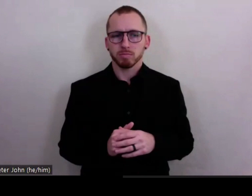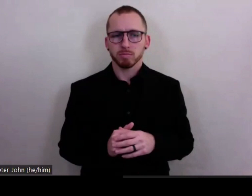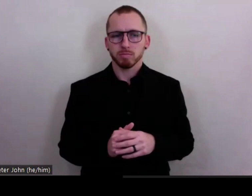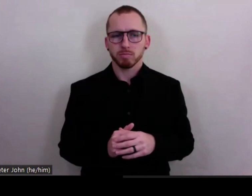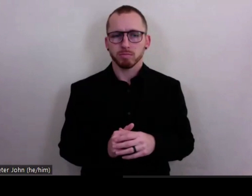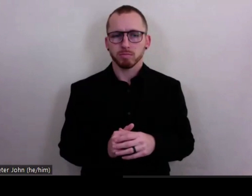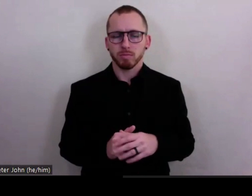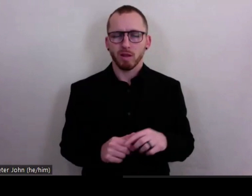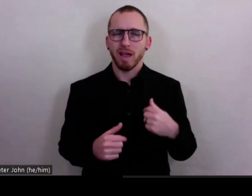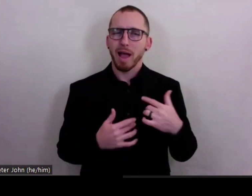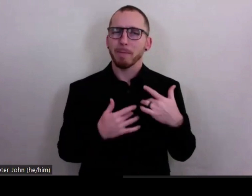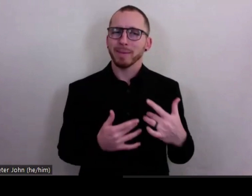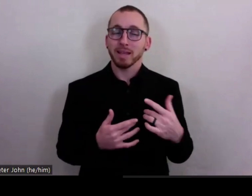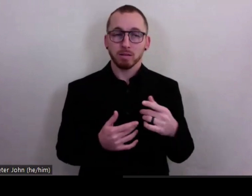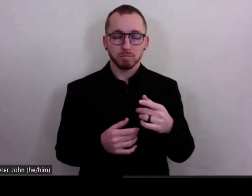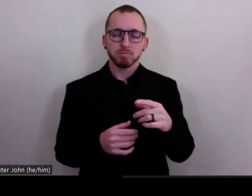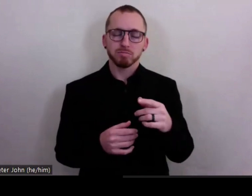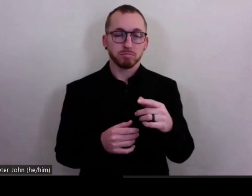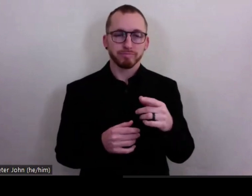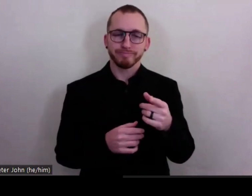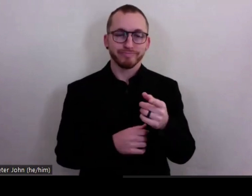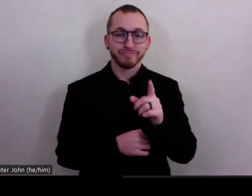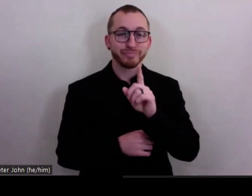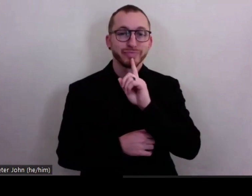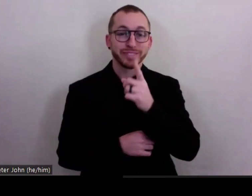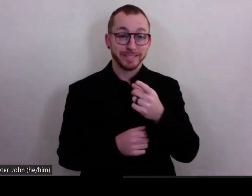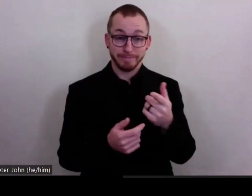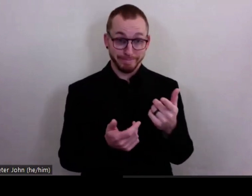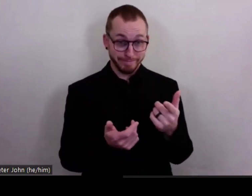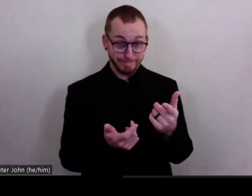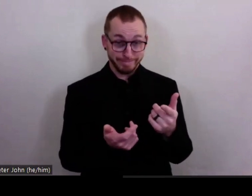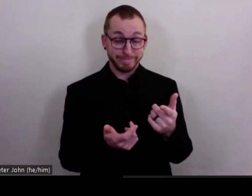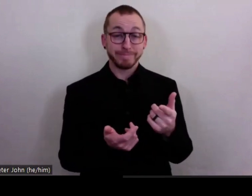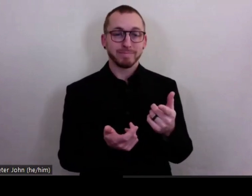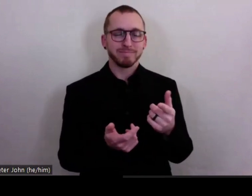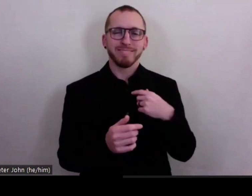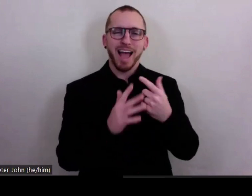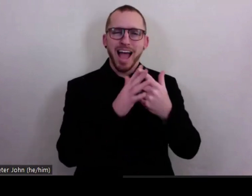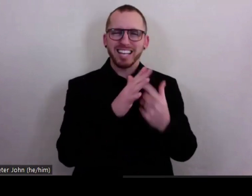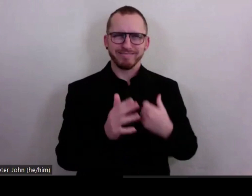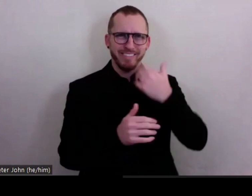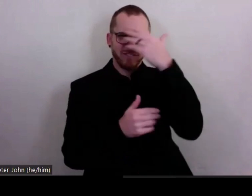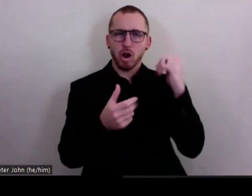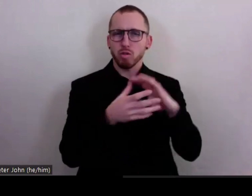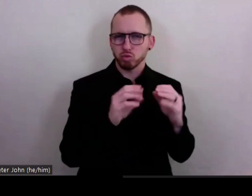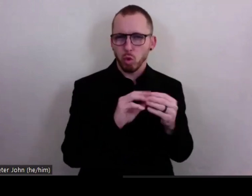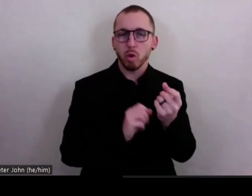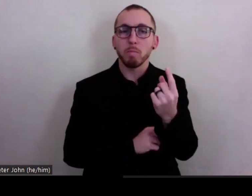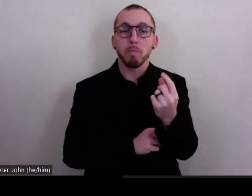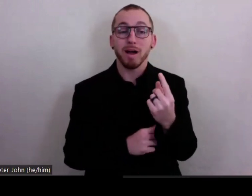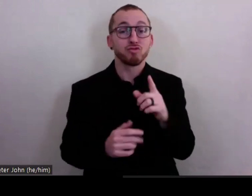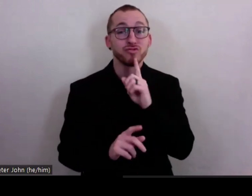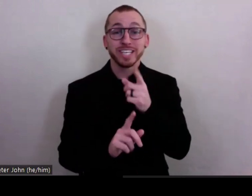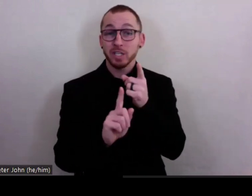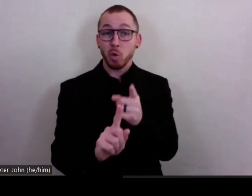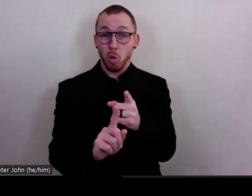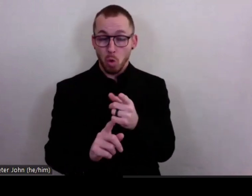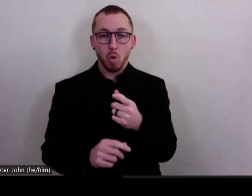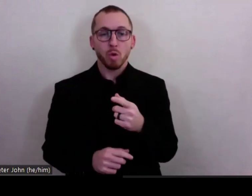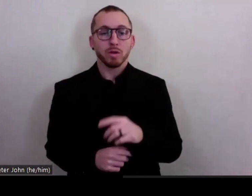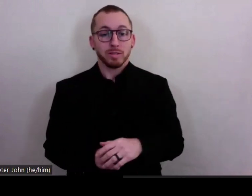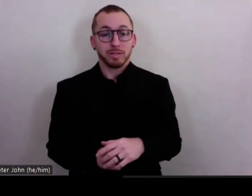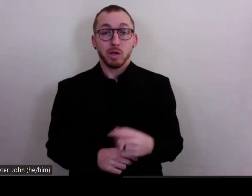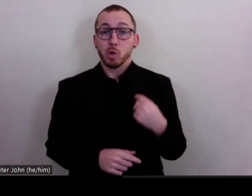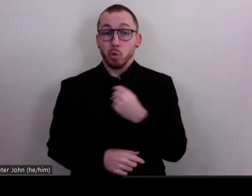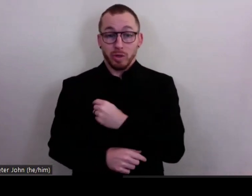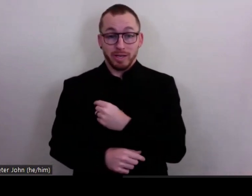so sometimes we could internally get a little bit judgmental, also because we're protective of the child, and we have to